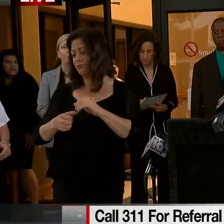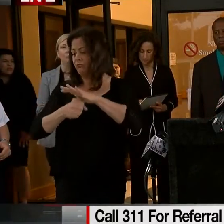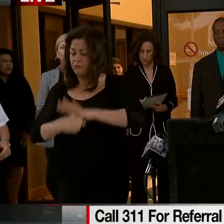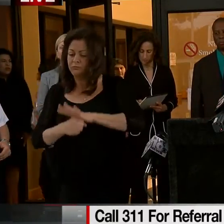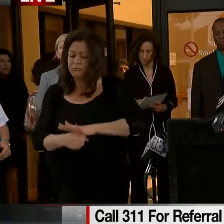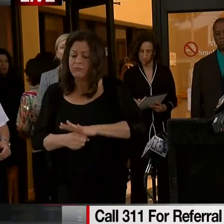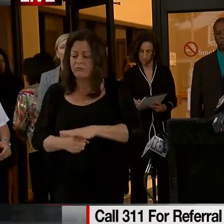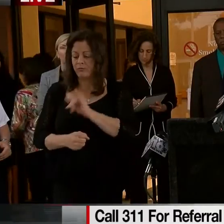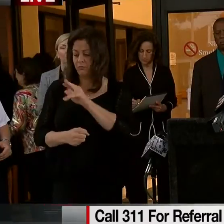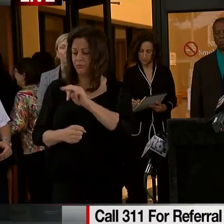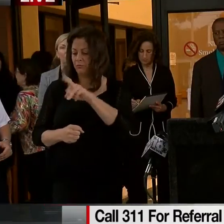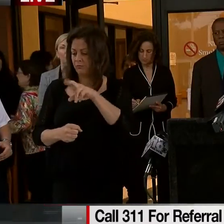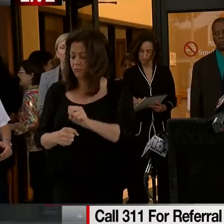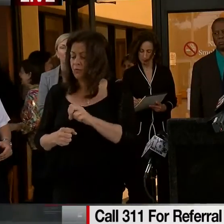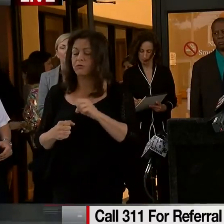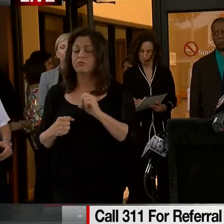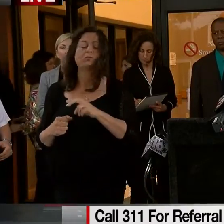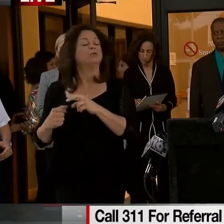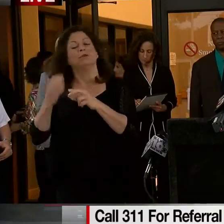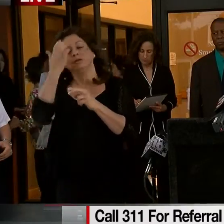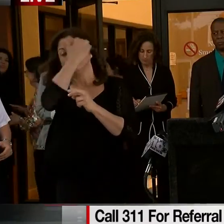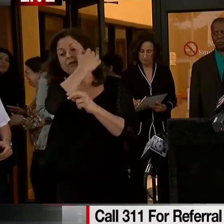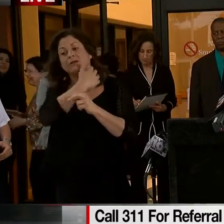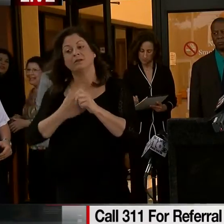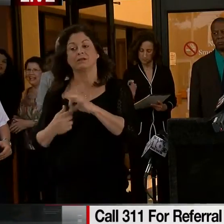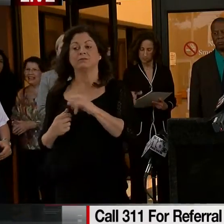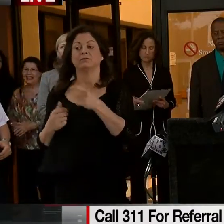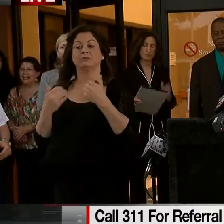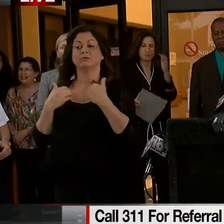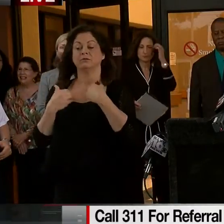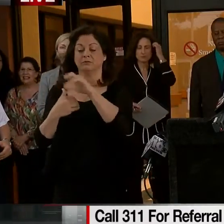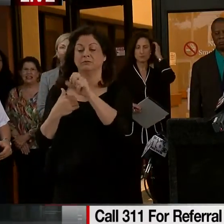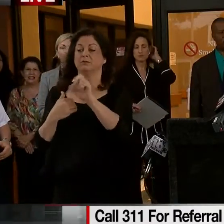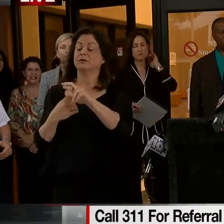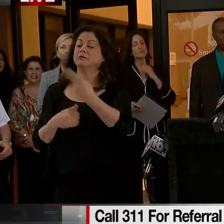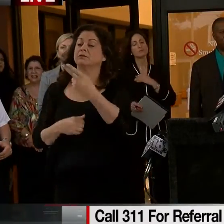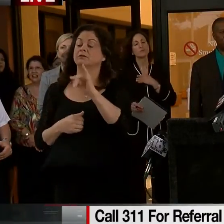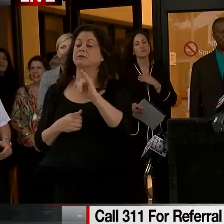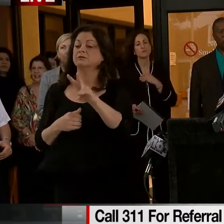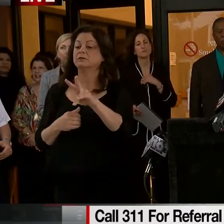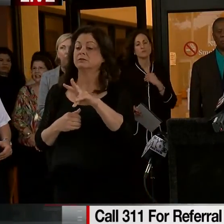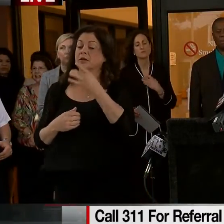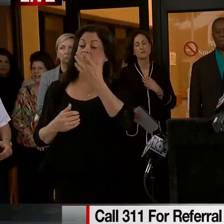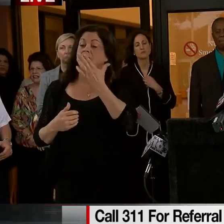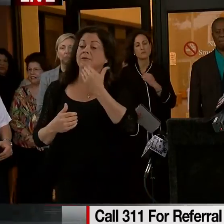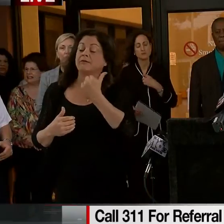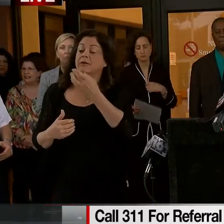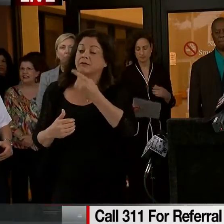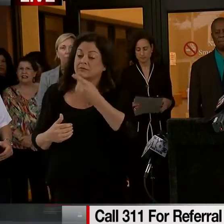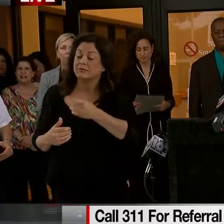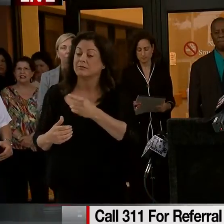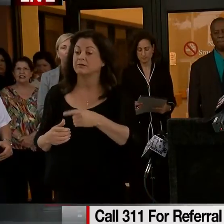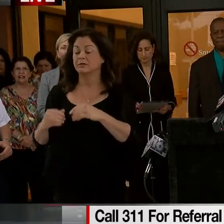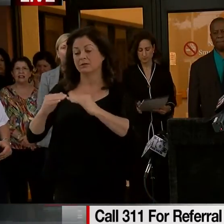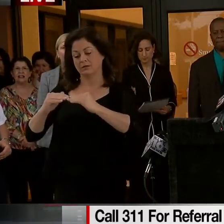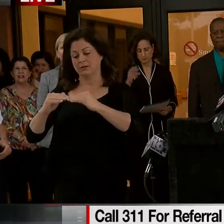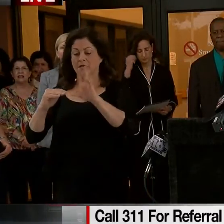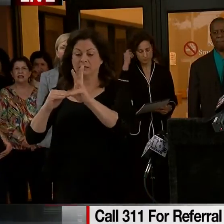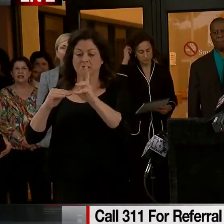chronic lung disease, active cancer, HIV, and diabetes. Those 60 years of age and